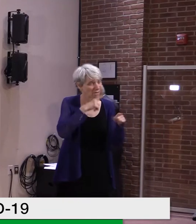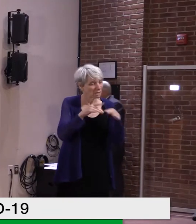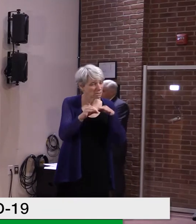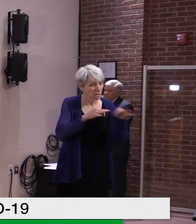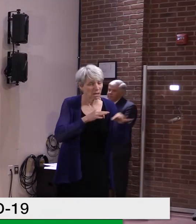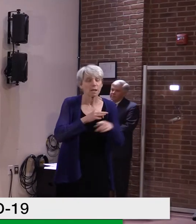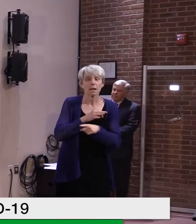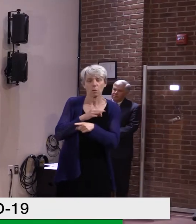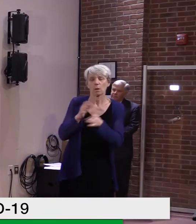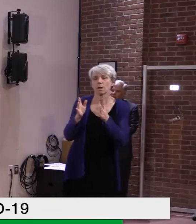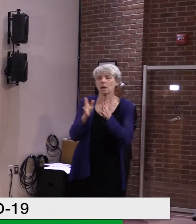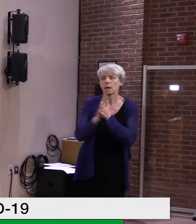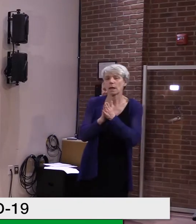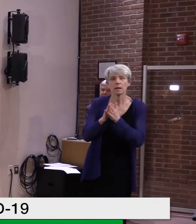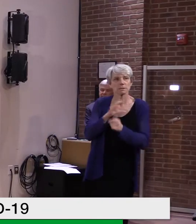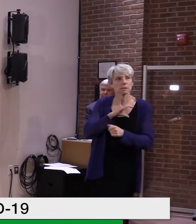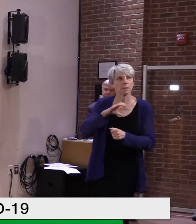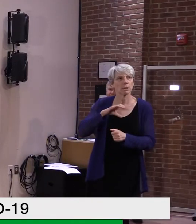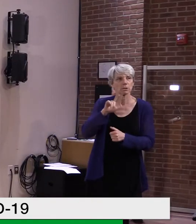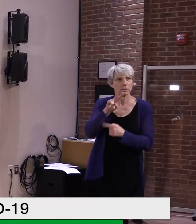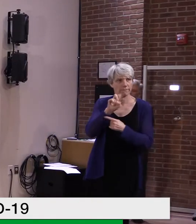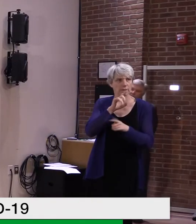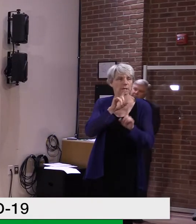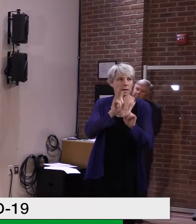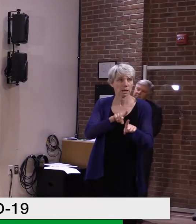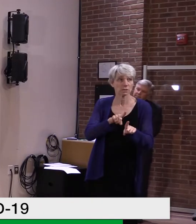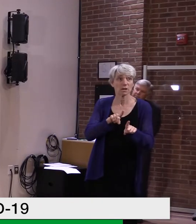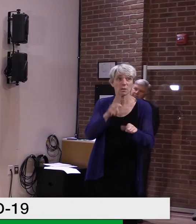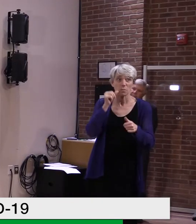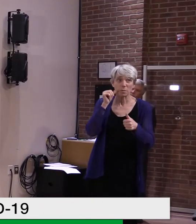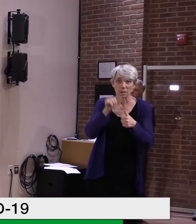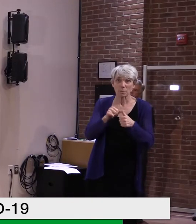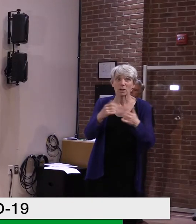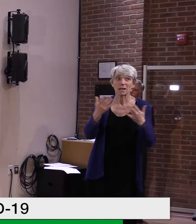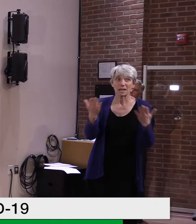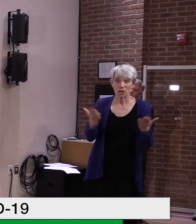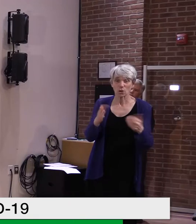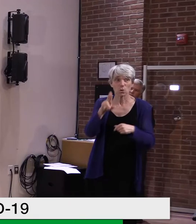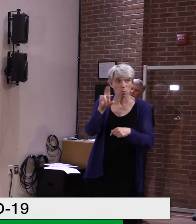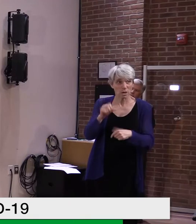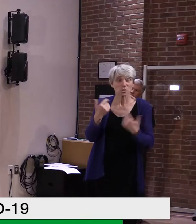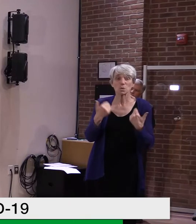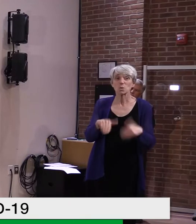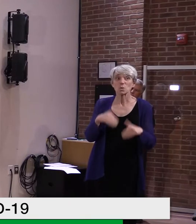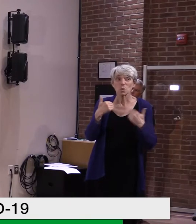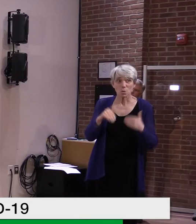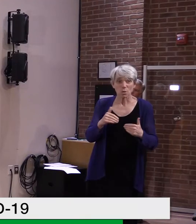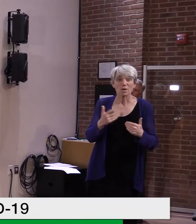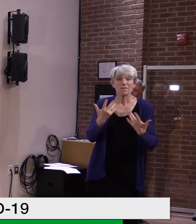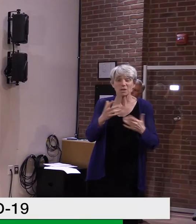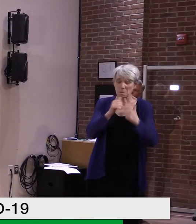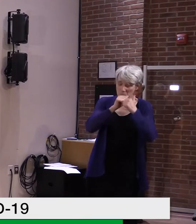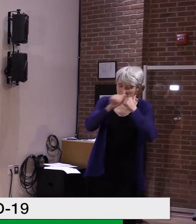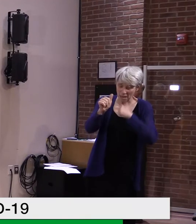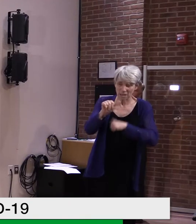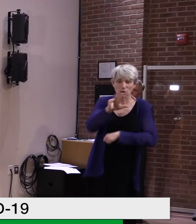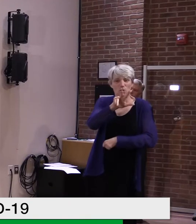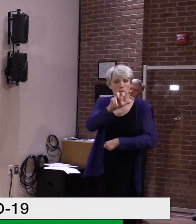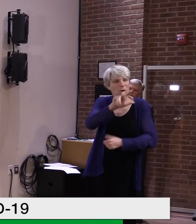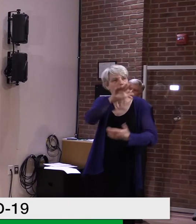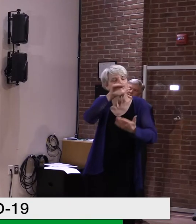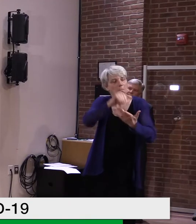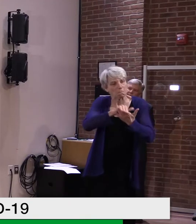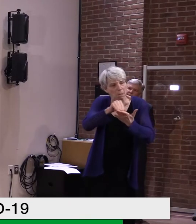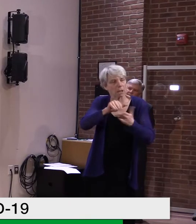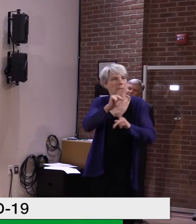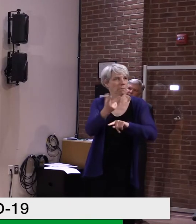but I do want us to consider as a country, we've now hit the 300 million vaccine